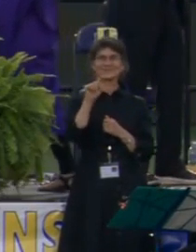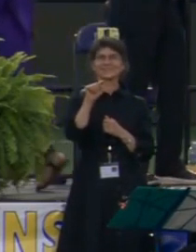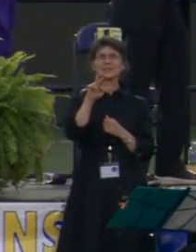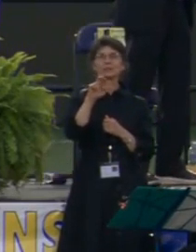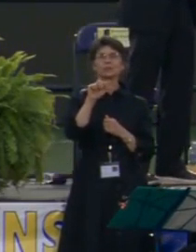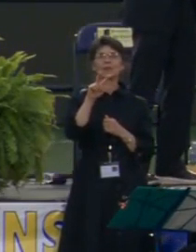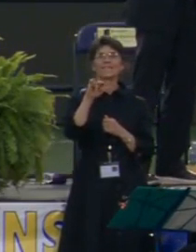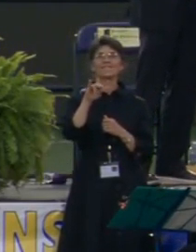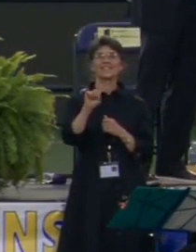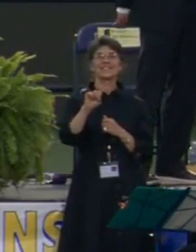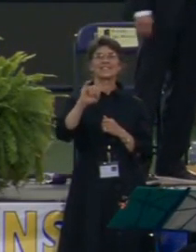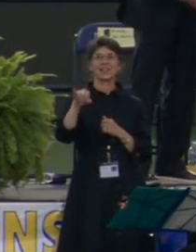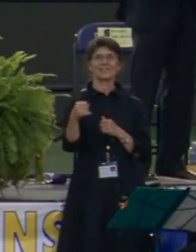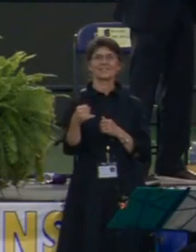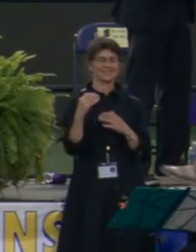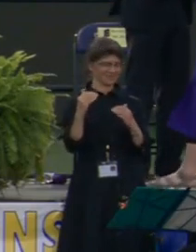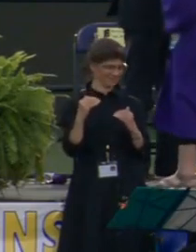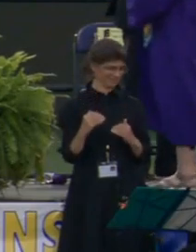Travis Johnson.